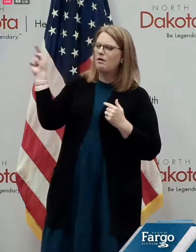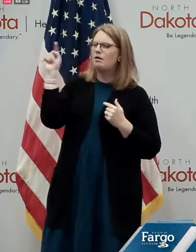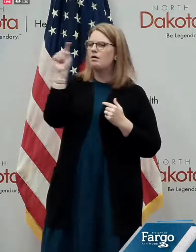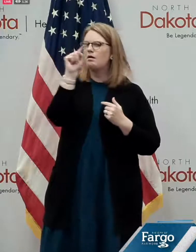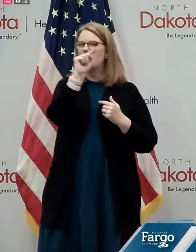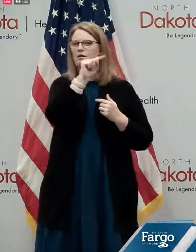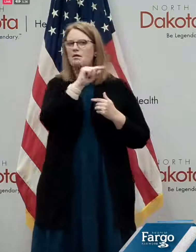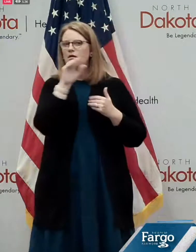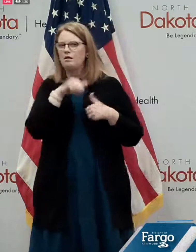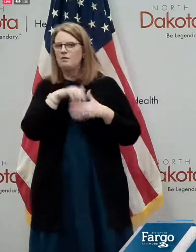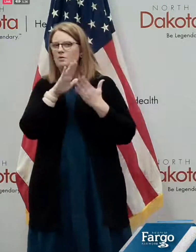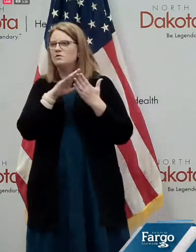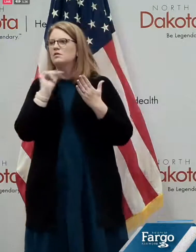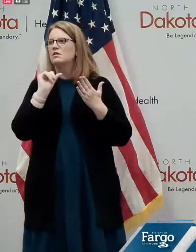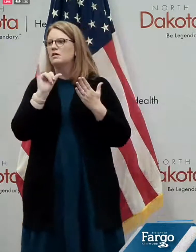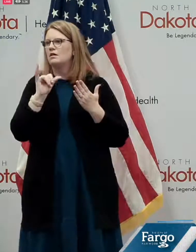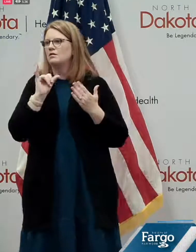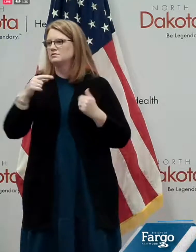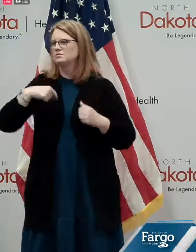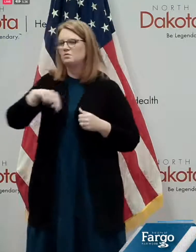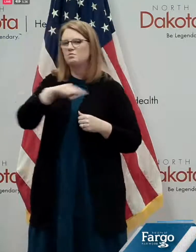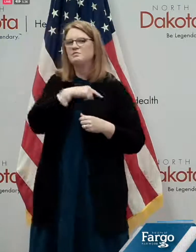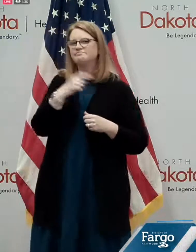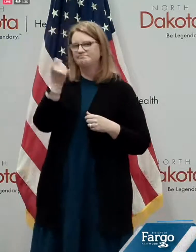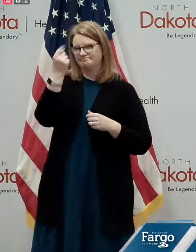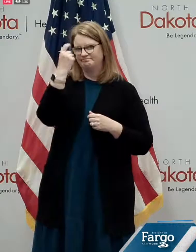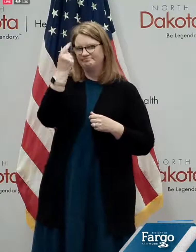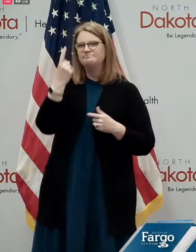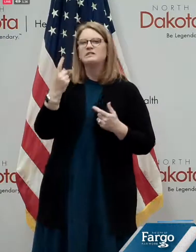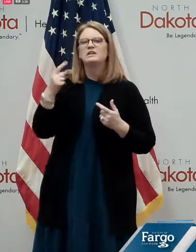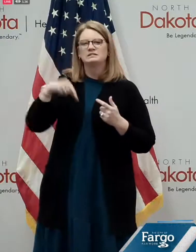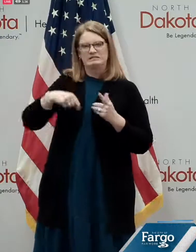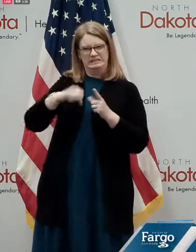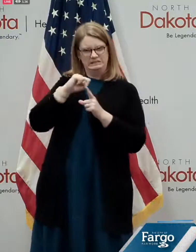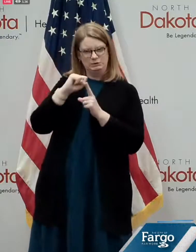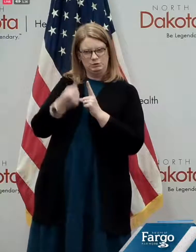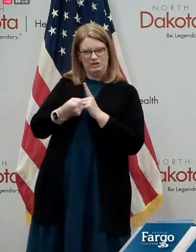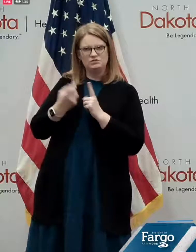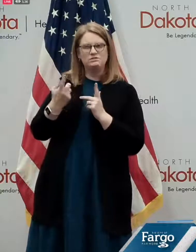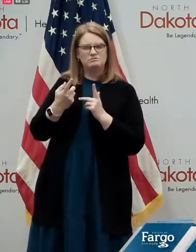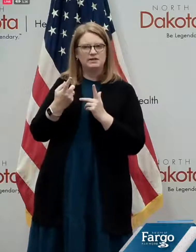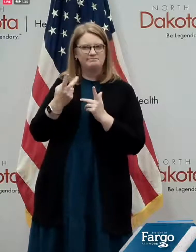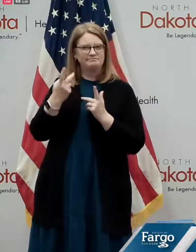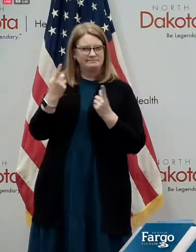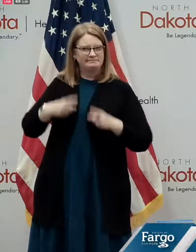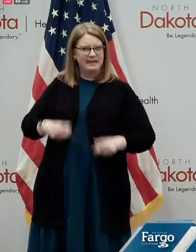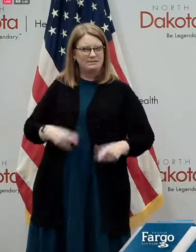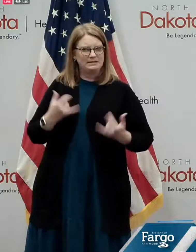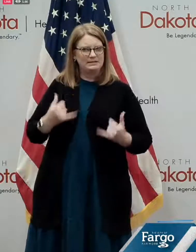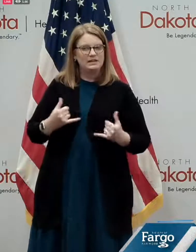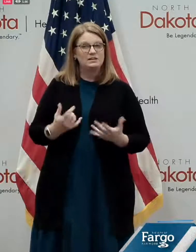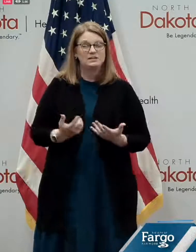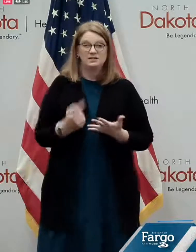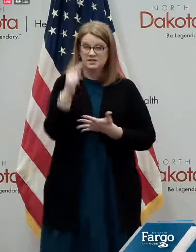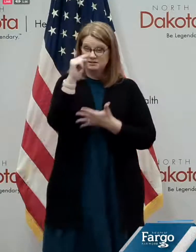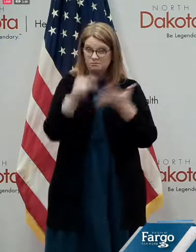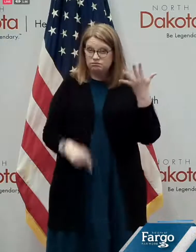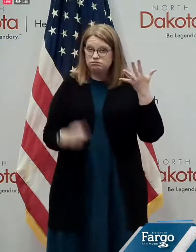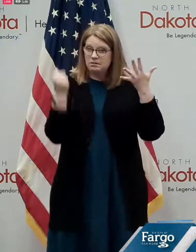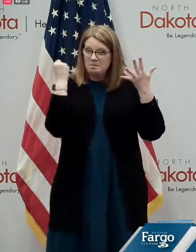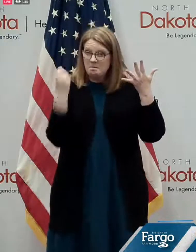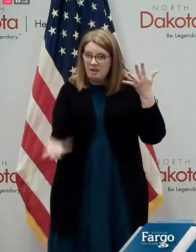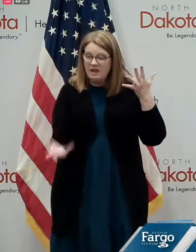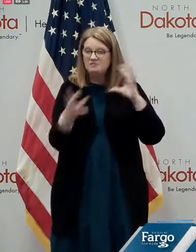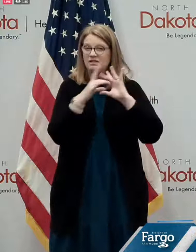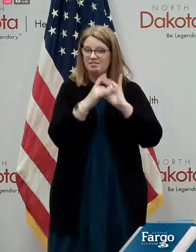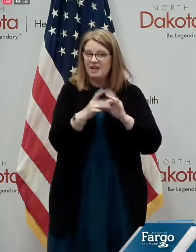brings us some context for the situation we find ourselves in today. We got a number of topics to cover today related